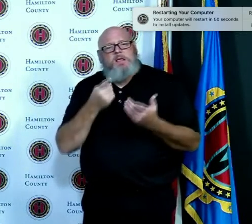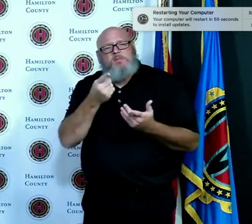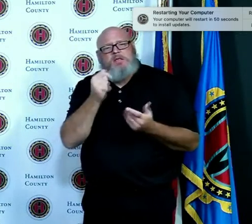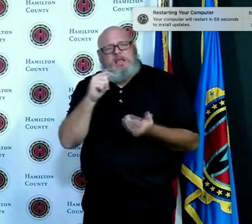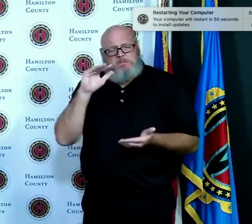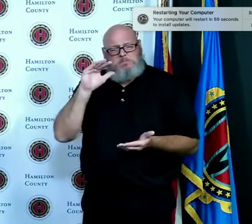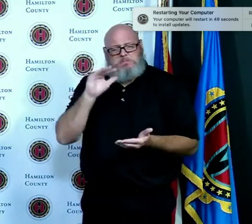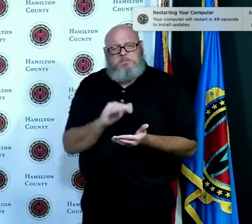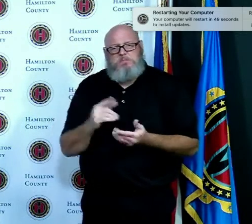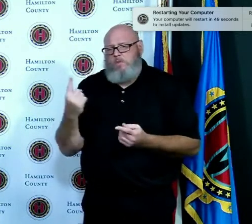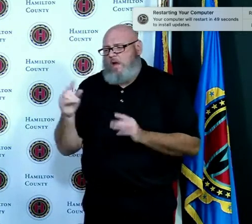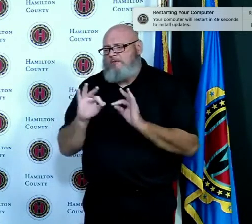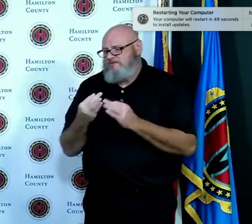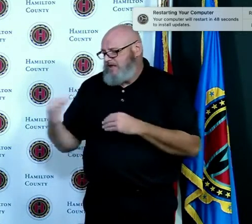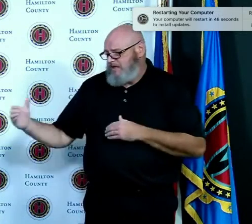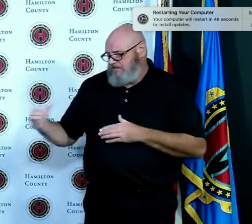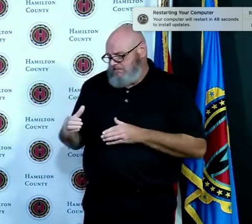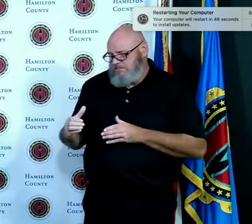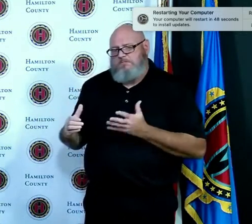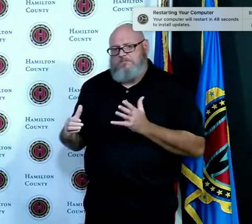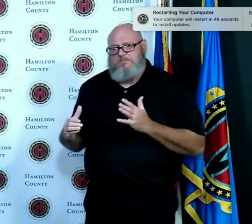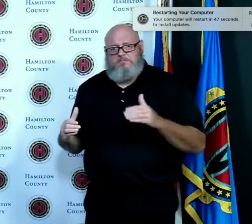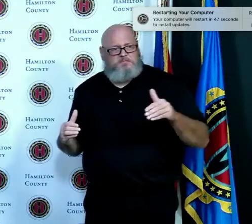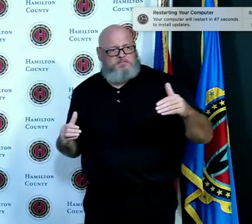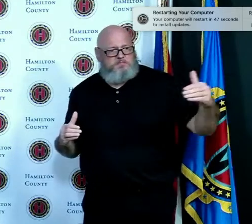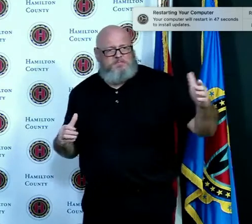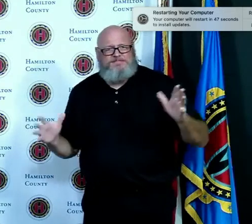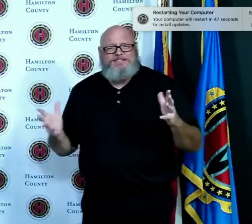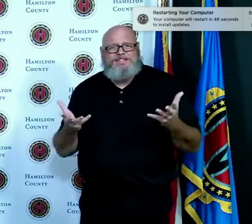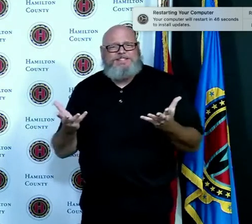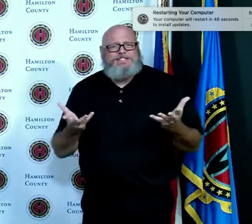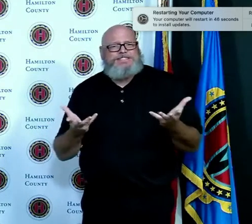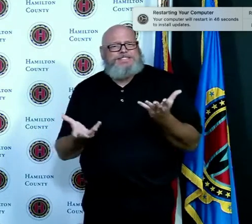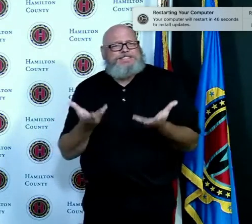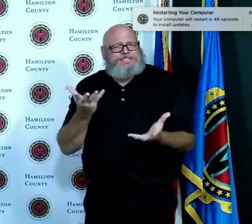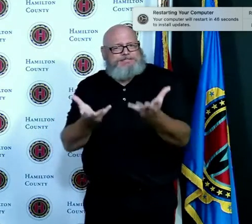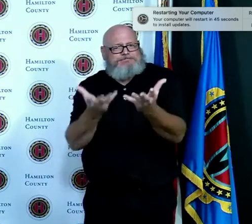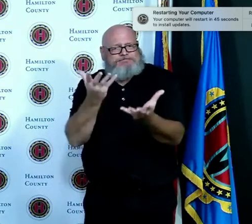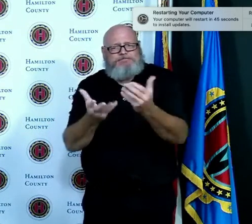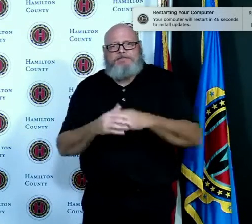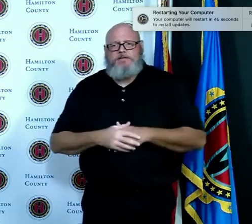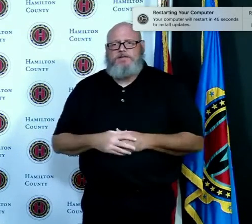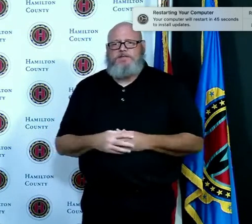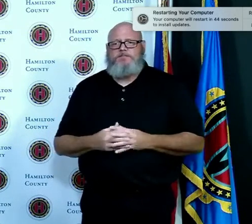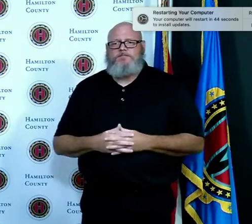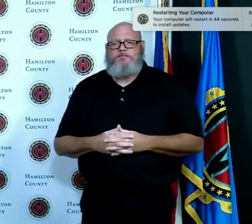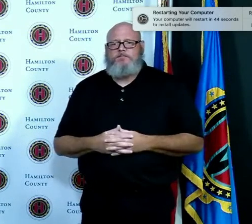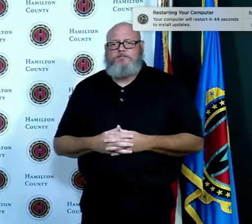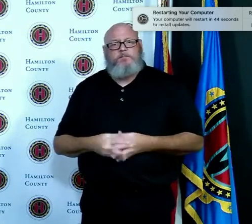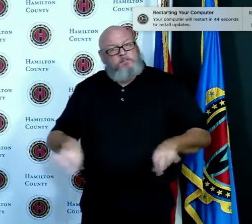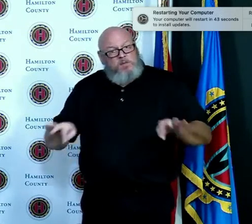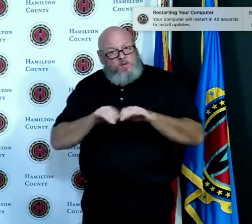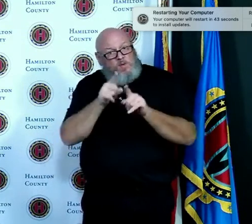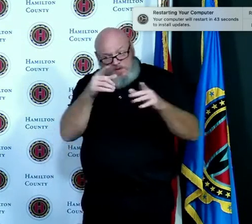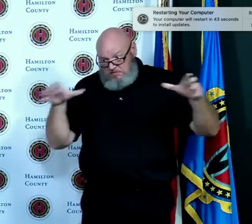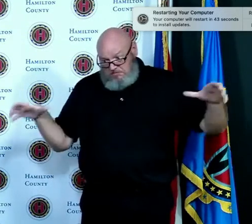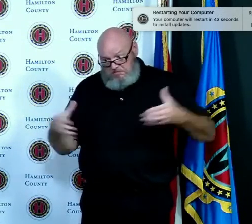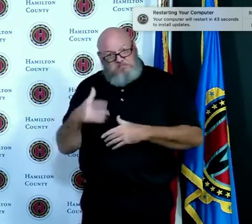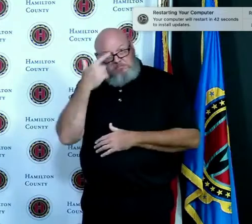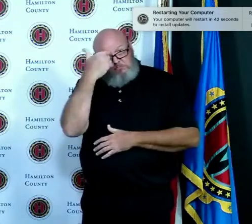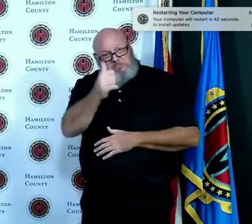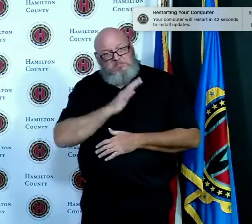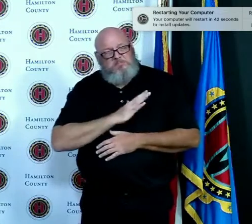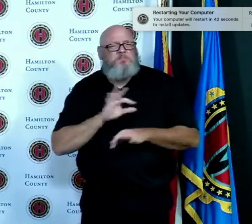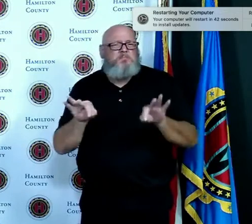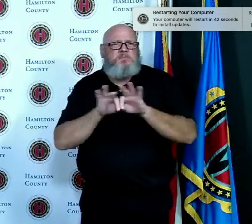is masking. And so we should put on those masks. It's not the ideal situation if you're getting together with family, you love your